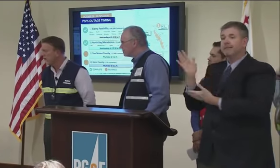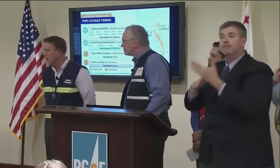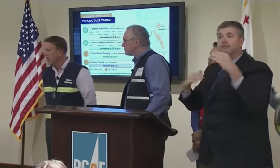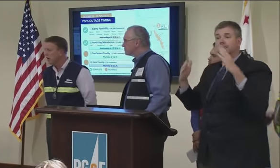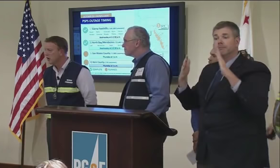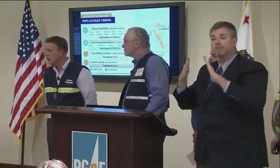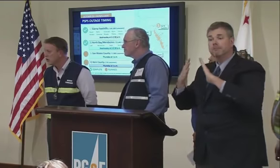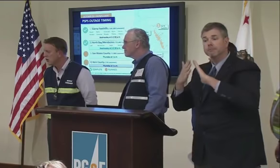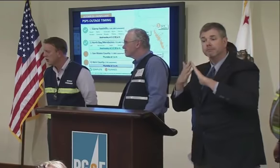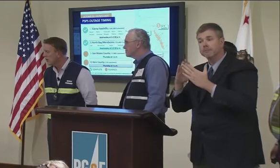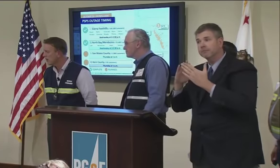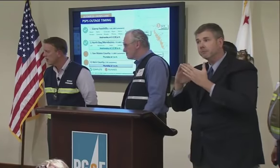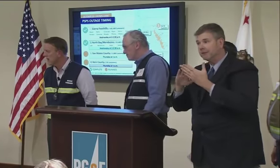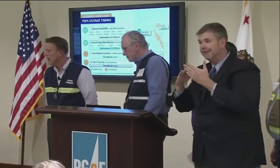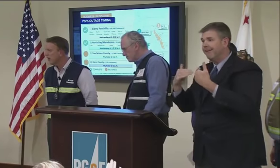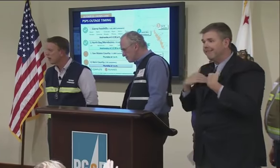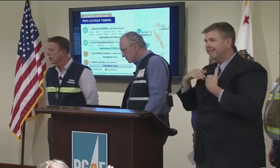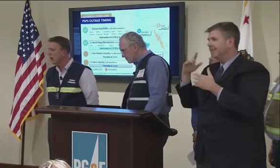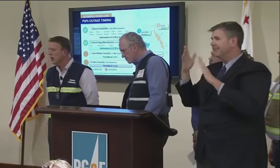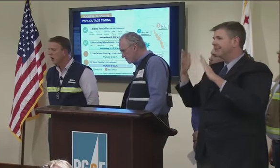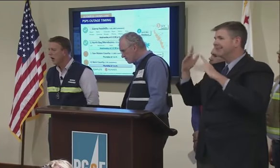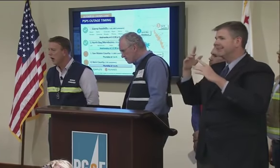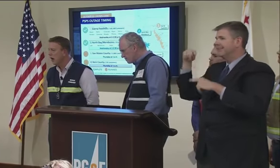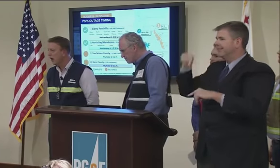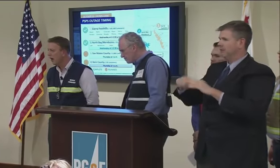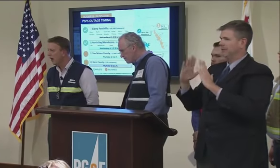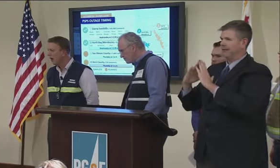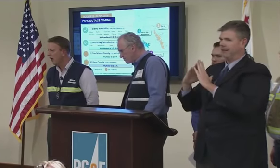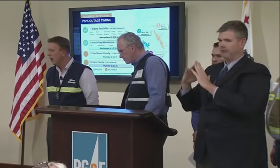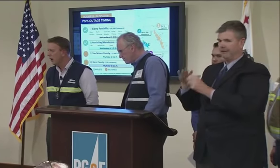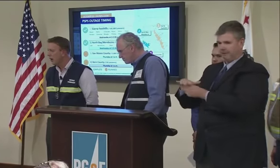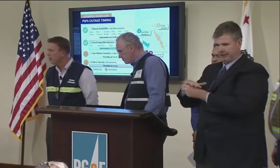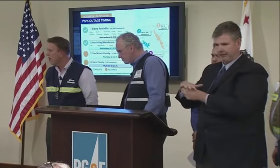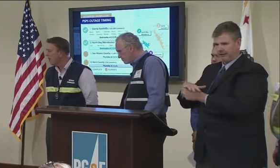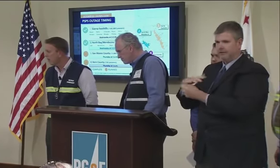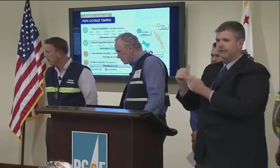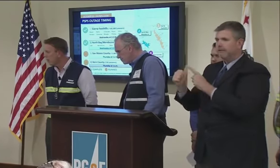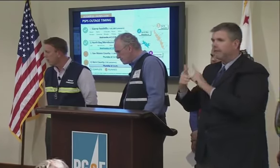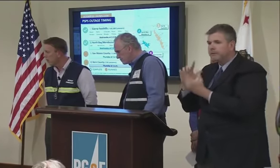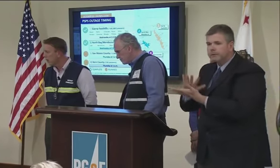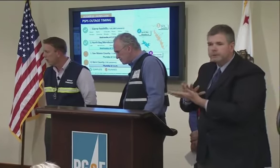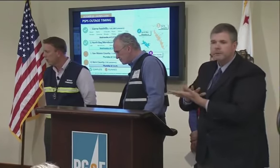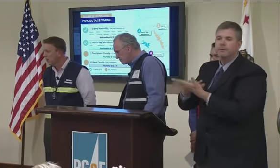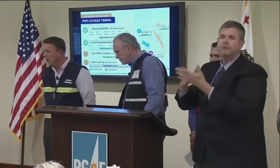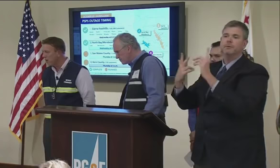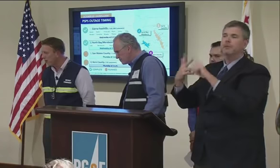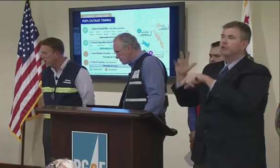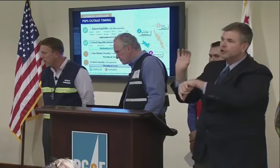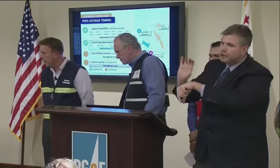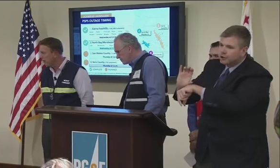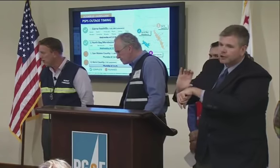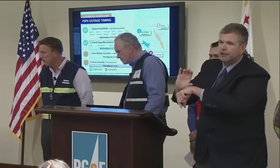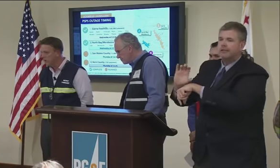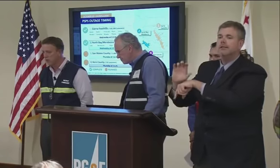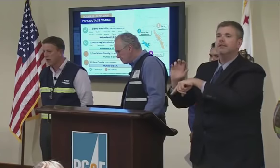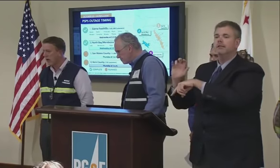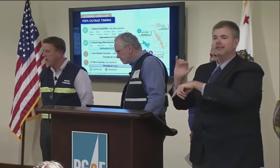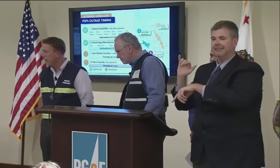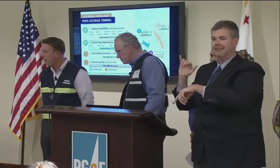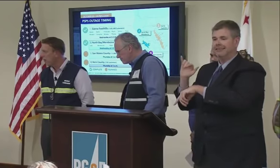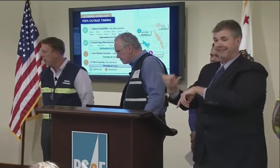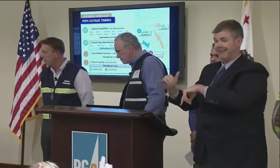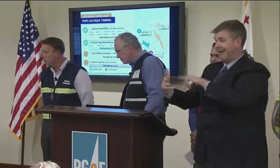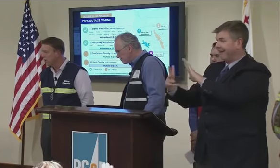schools, churches, things of that nature, are in a safe zone, if you will, from a fire perspective. It's just a